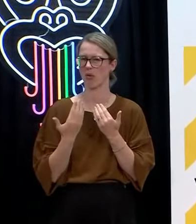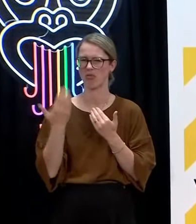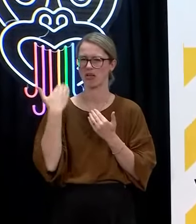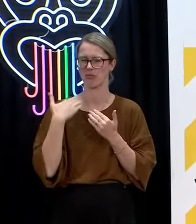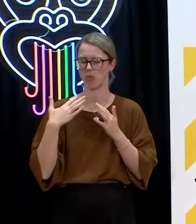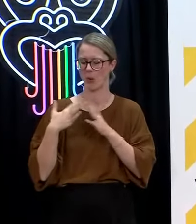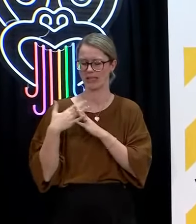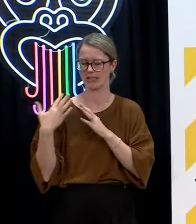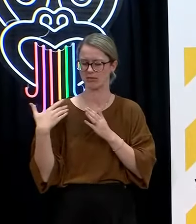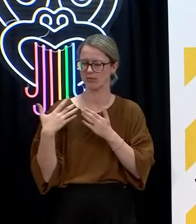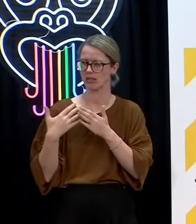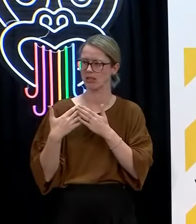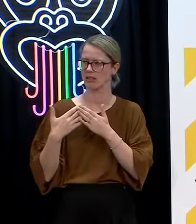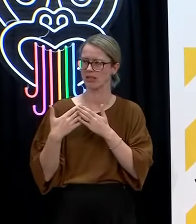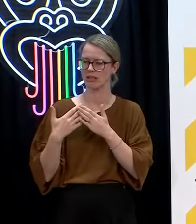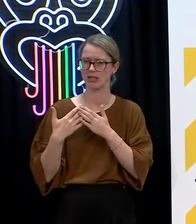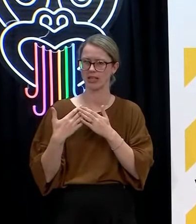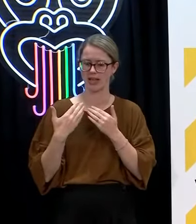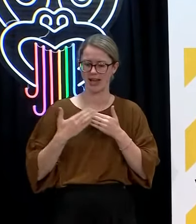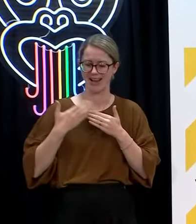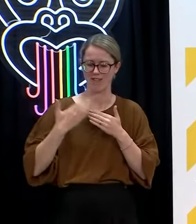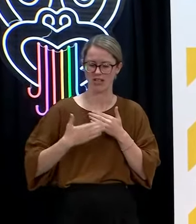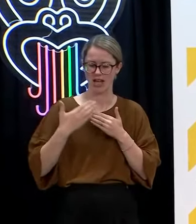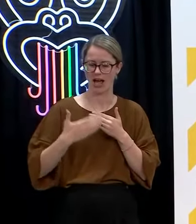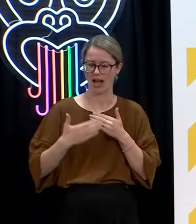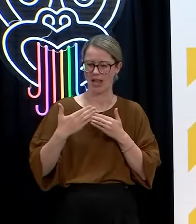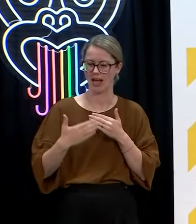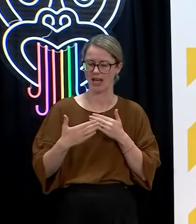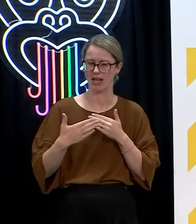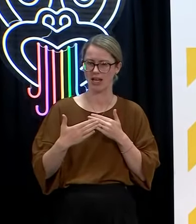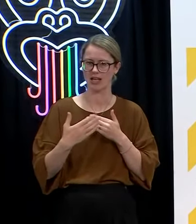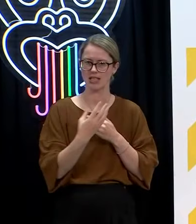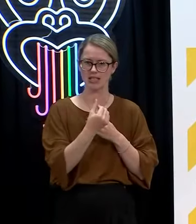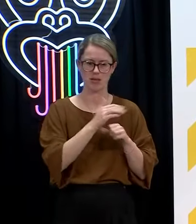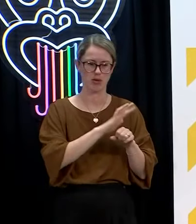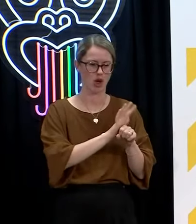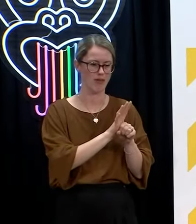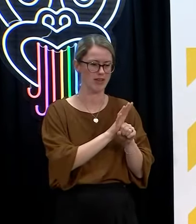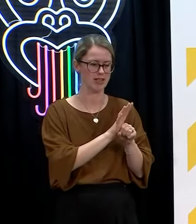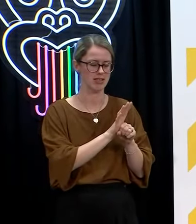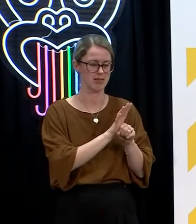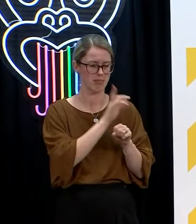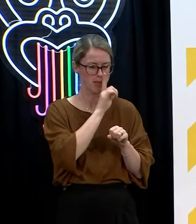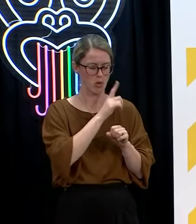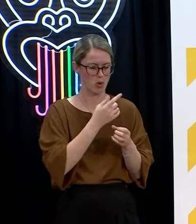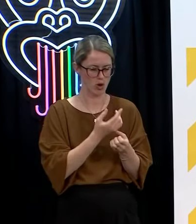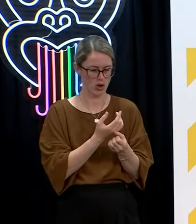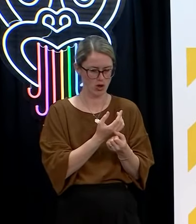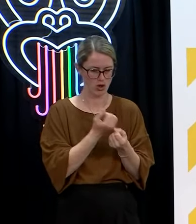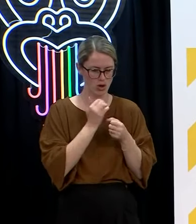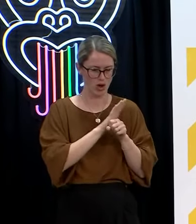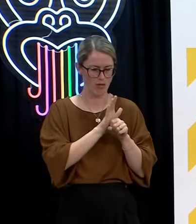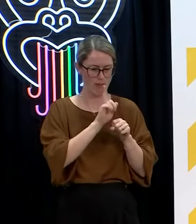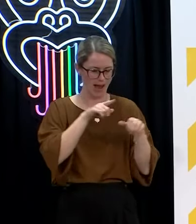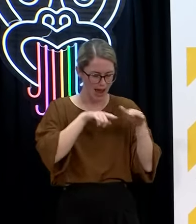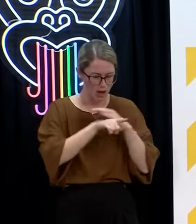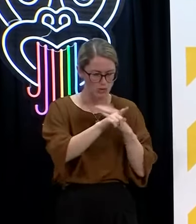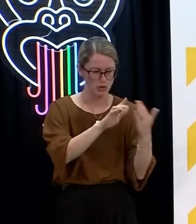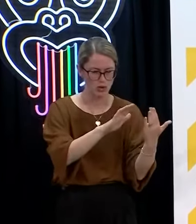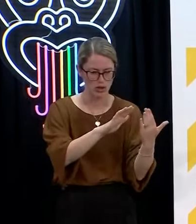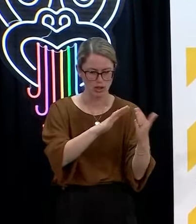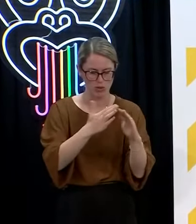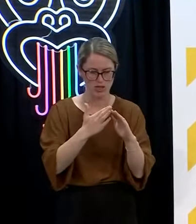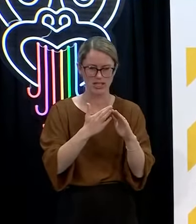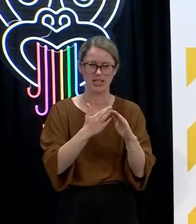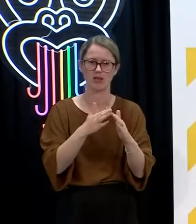of weeks actually, each day there's been at least a few cases that were infectious in the community. It's not usually a large number, but